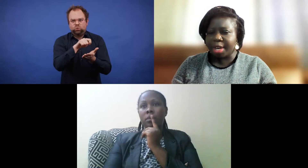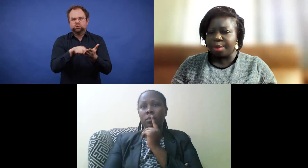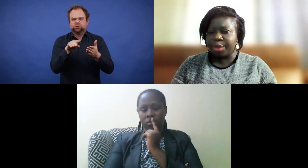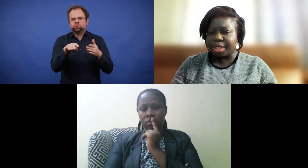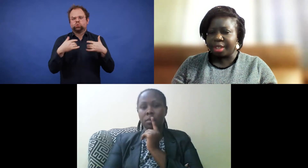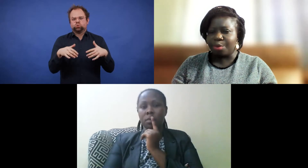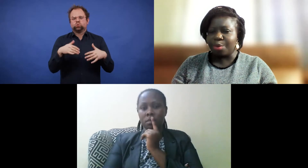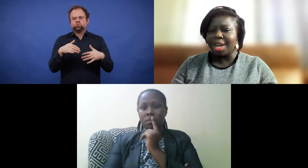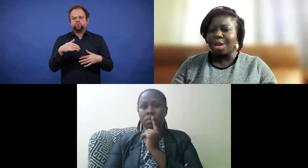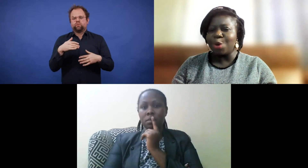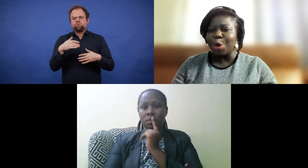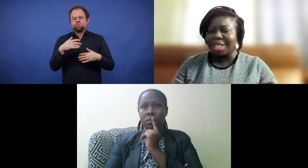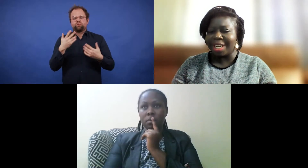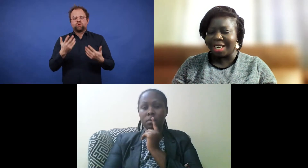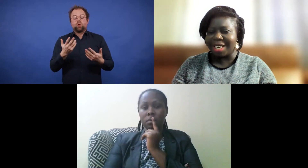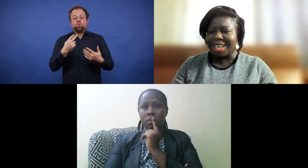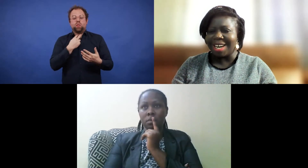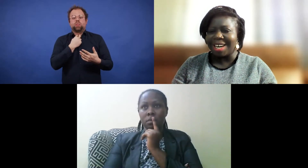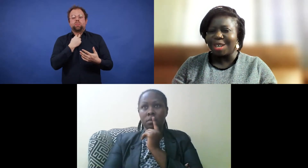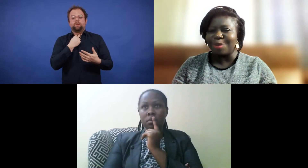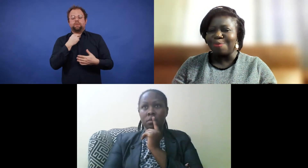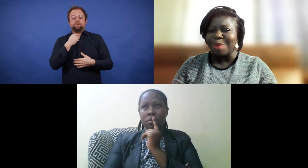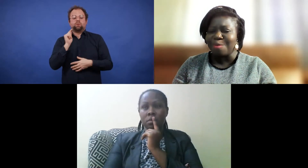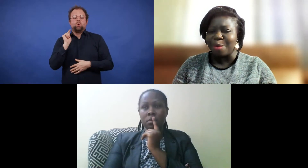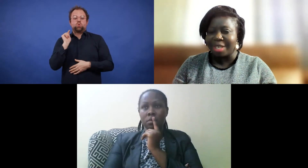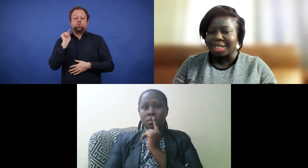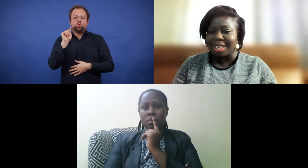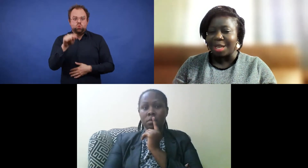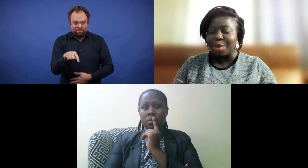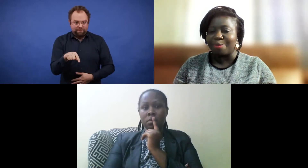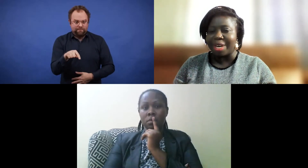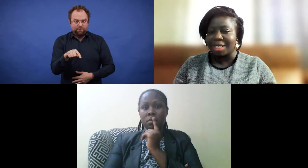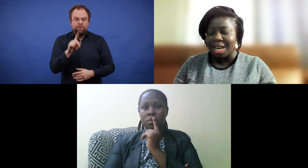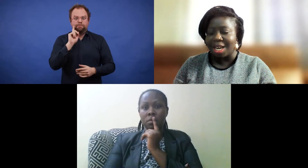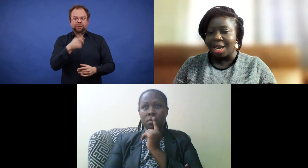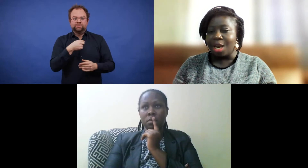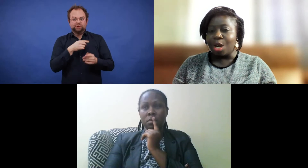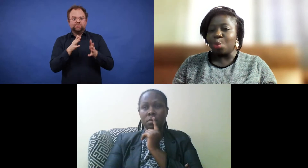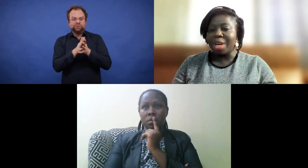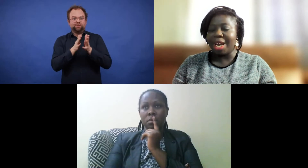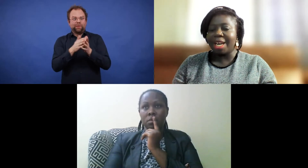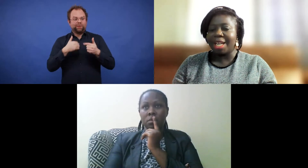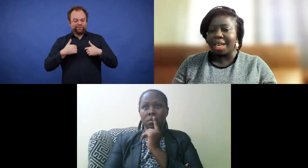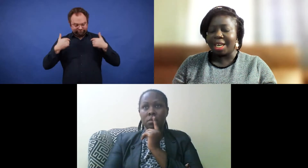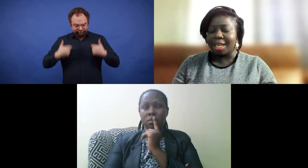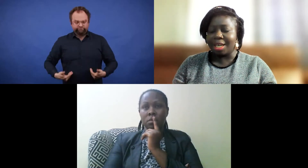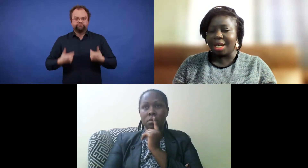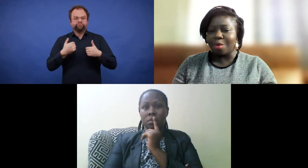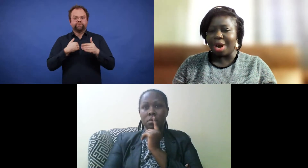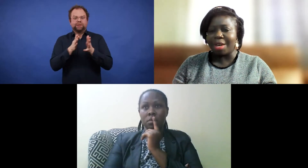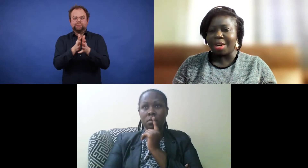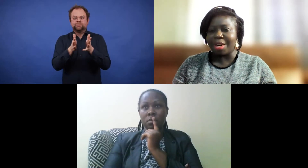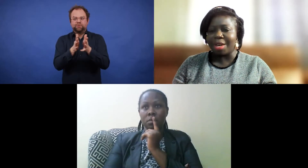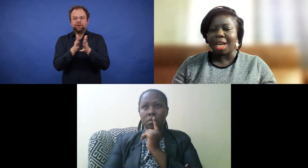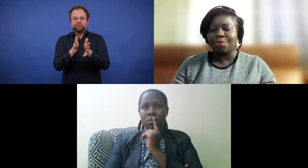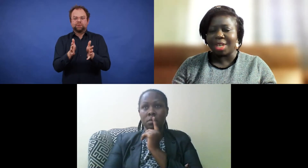I am an amputee. When I go there, my mobility is a bit better. So when I get there